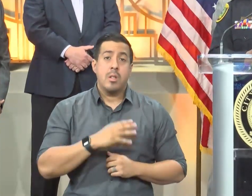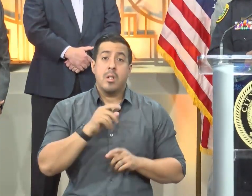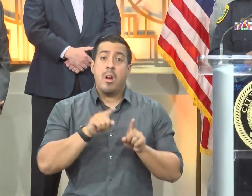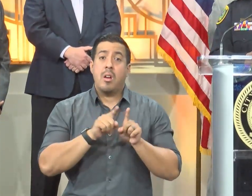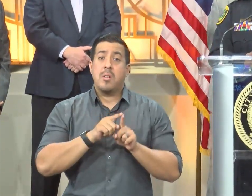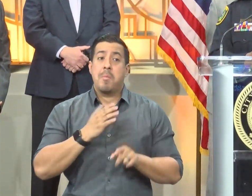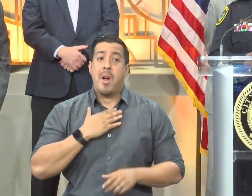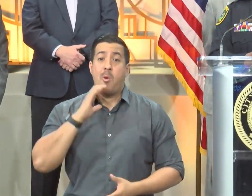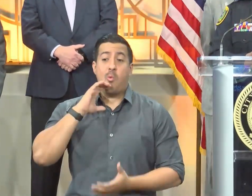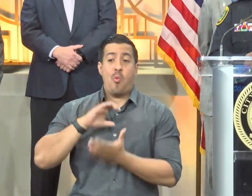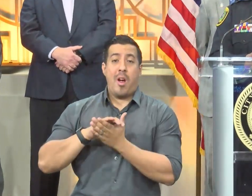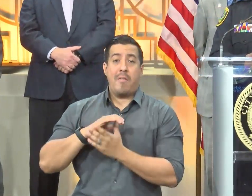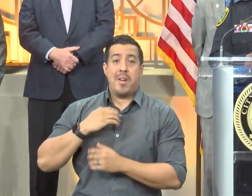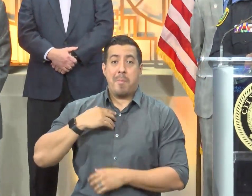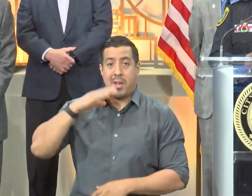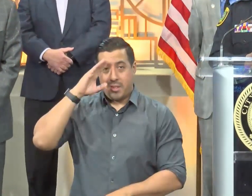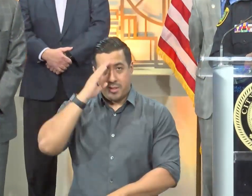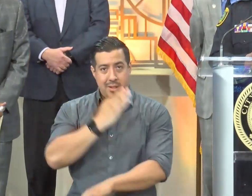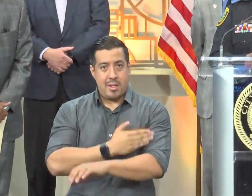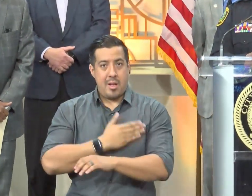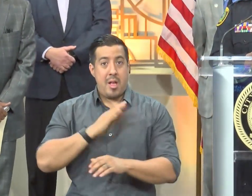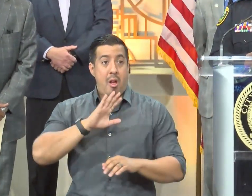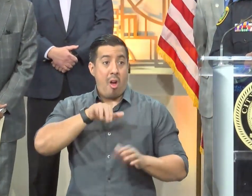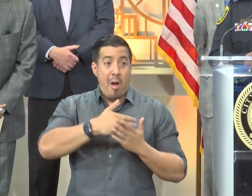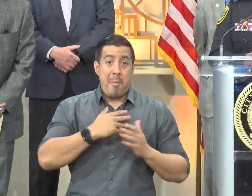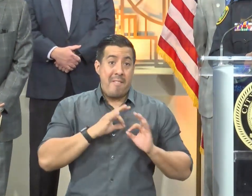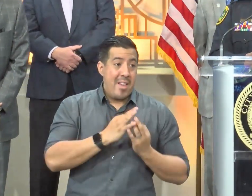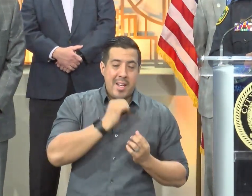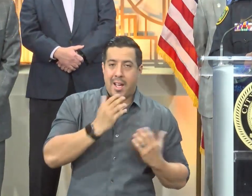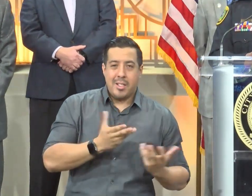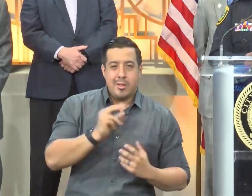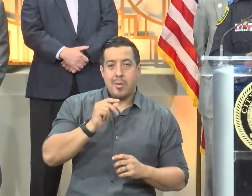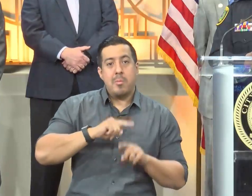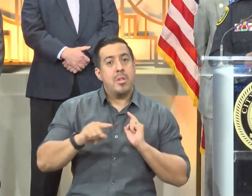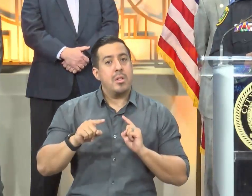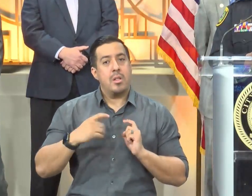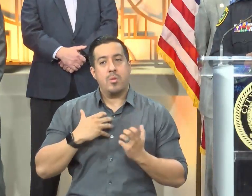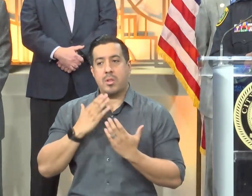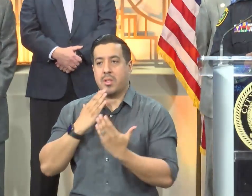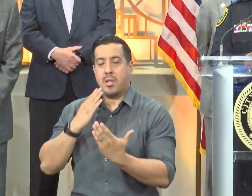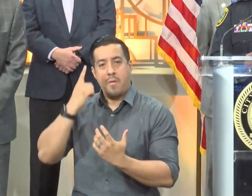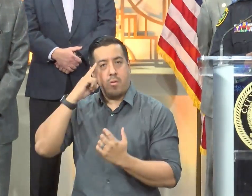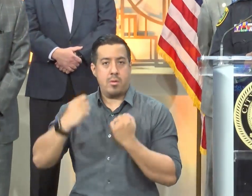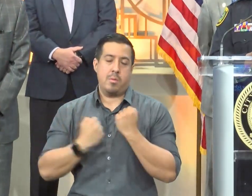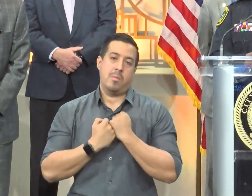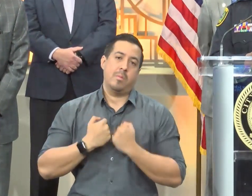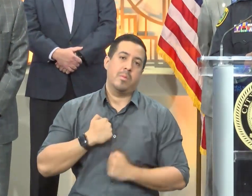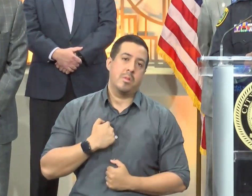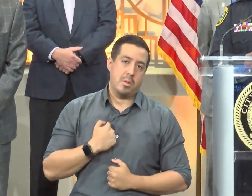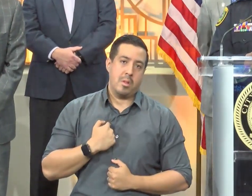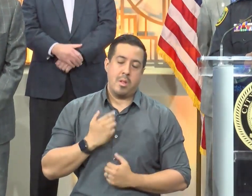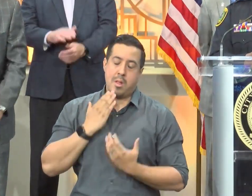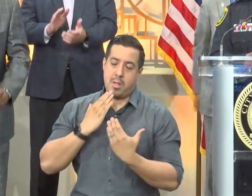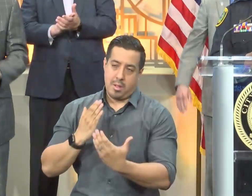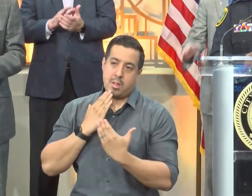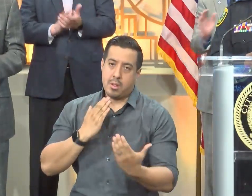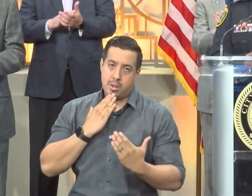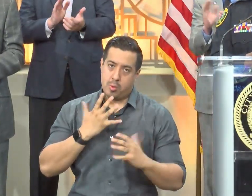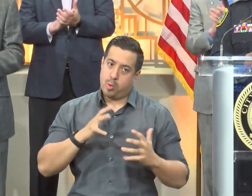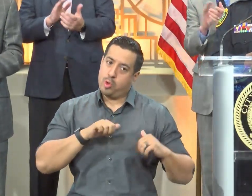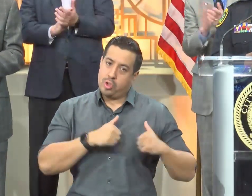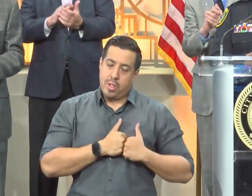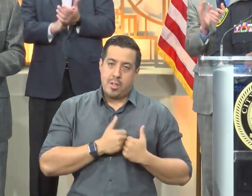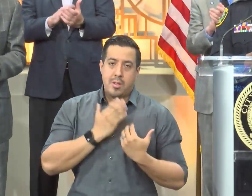my wife and my son, my whole entire family is not here. Thank you for being there for me. Thank you. It's been a